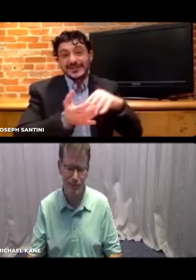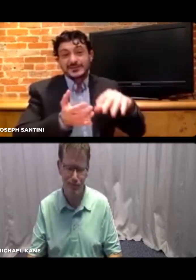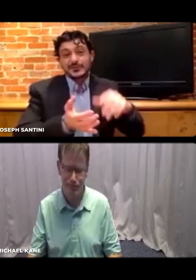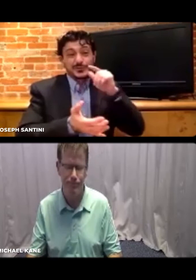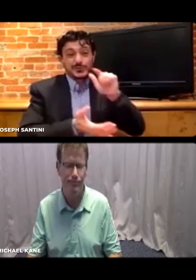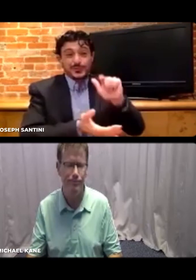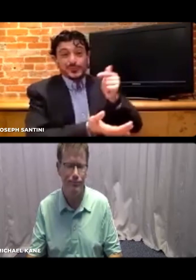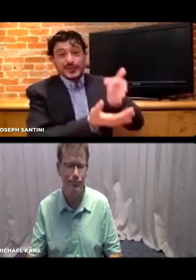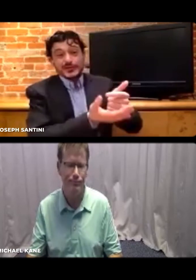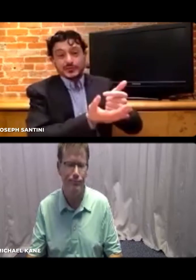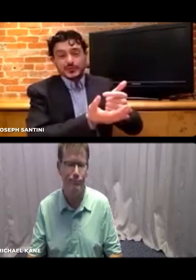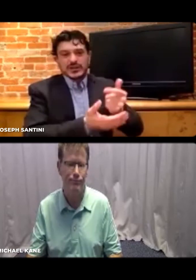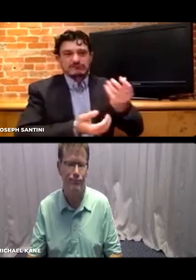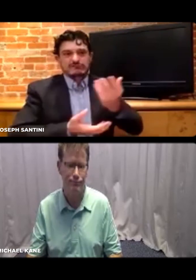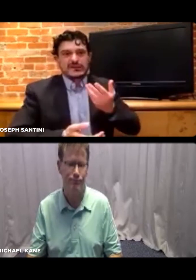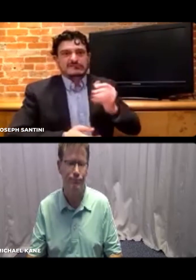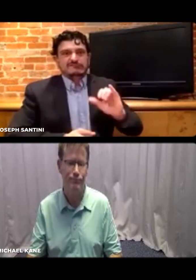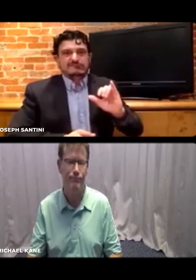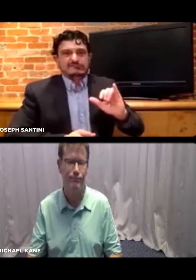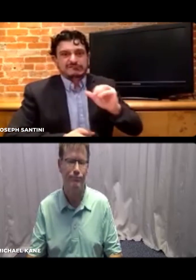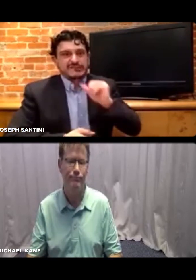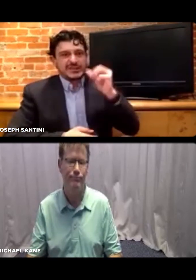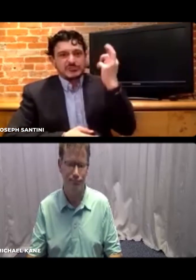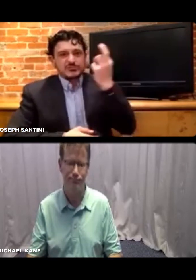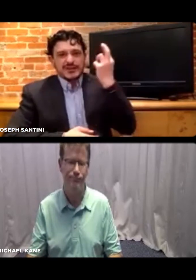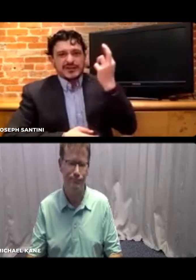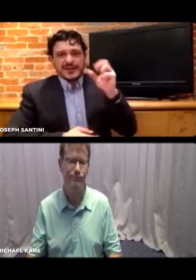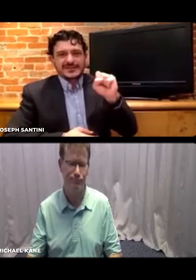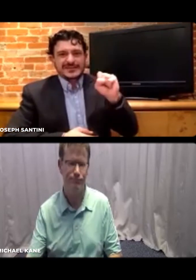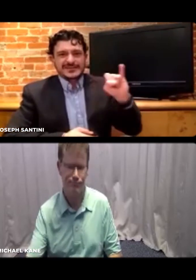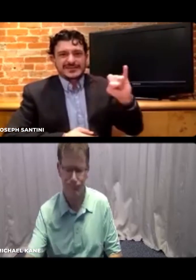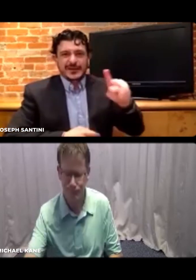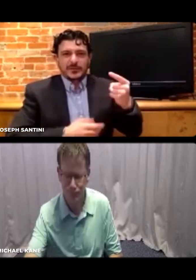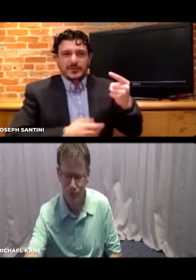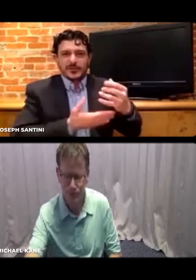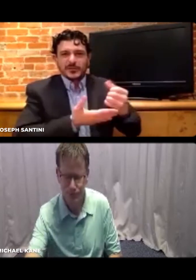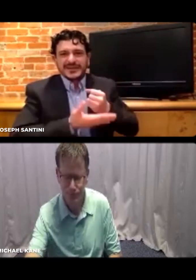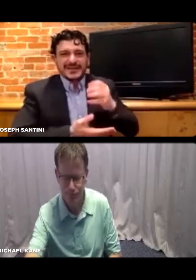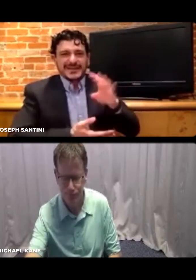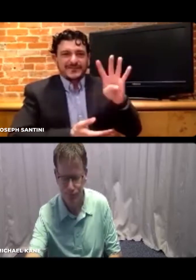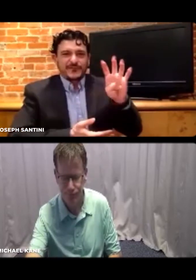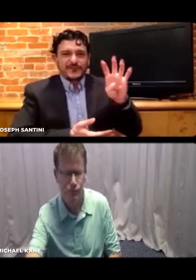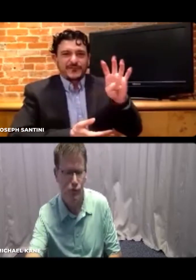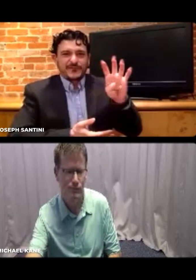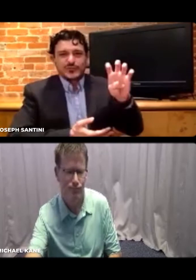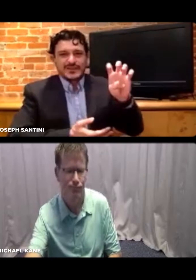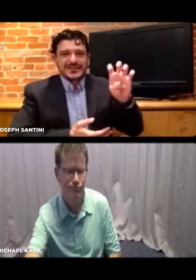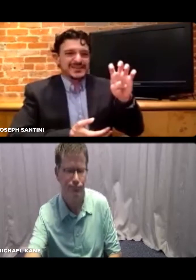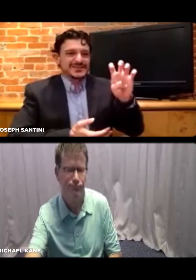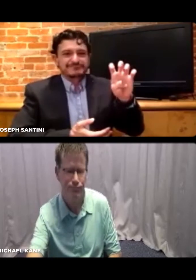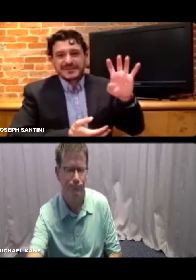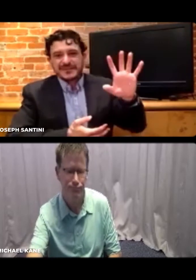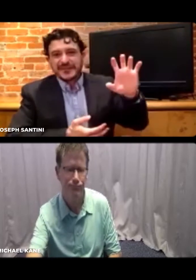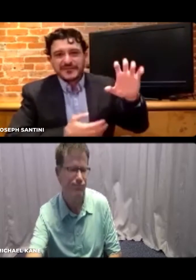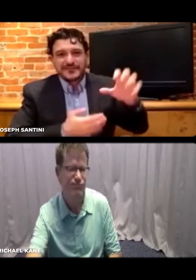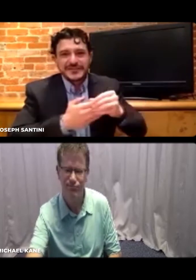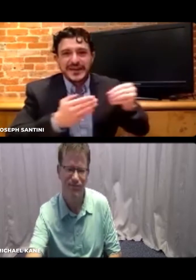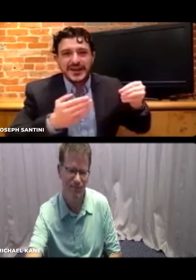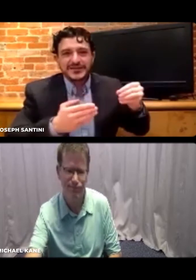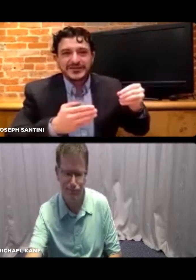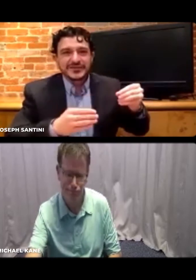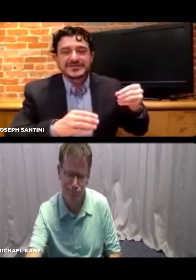and their future. And I've had a student tell me that they didn't realize they're only going to get $400 or $500 out